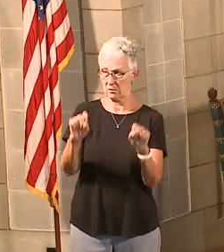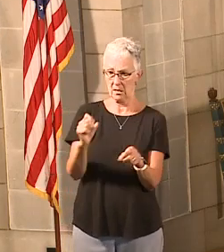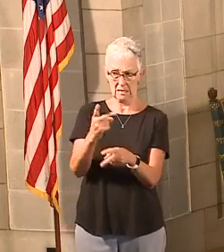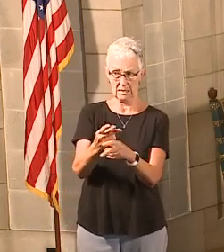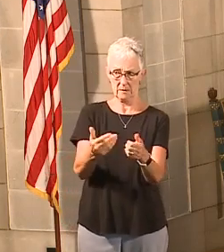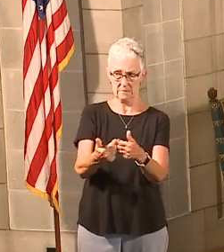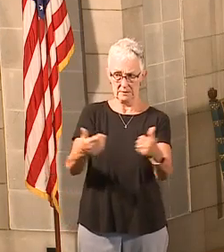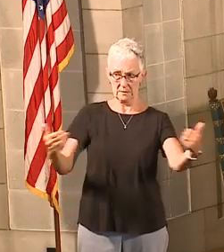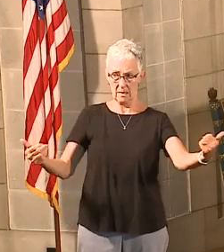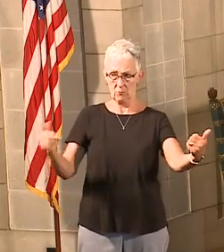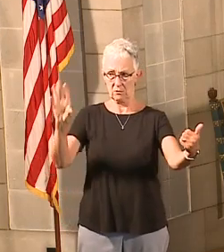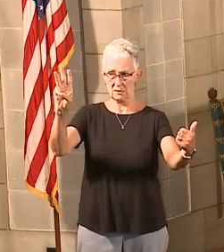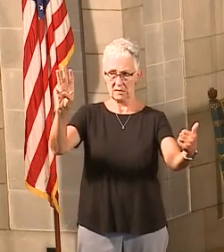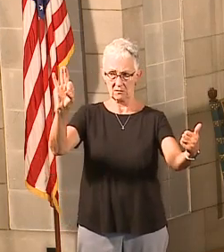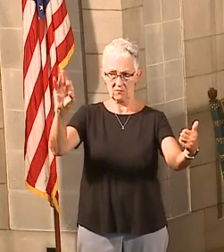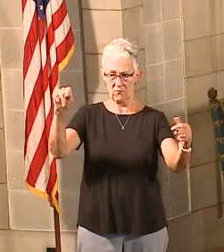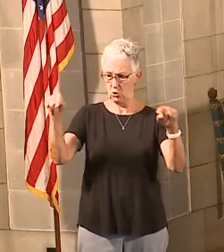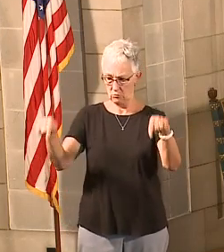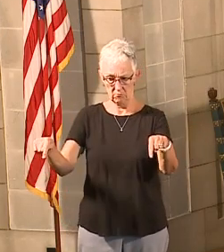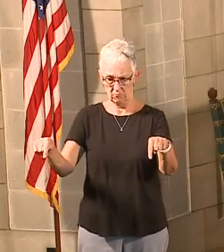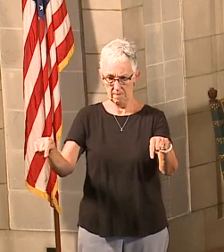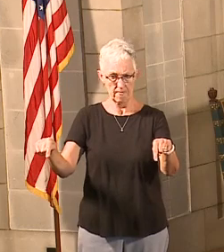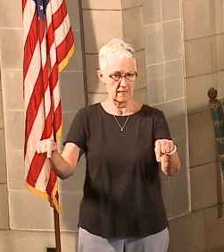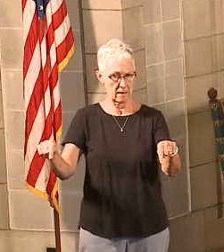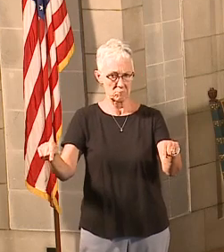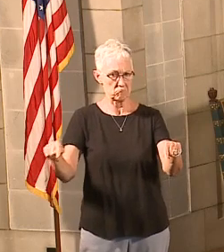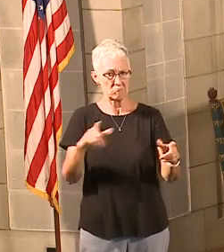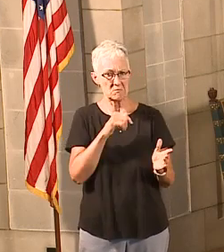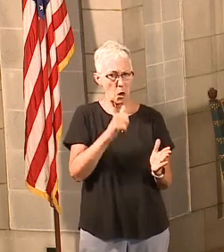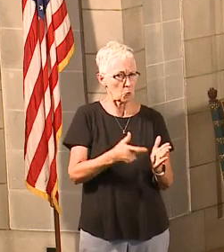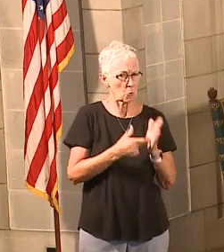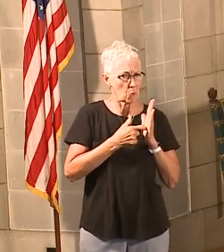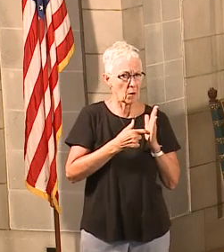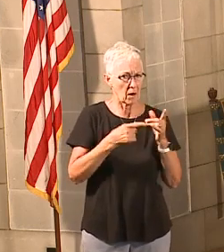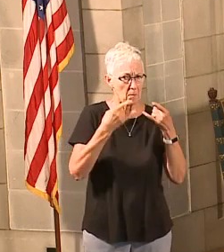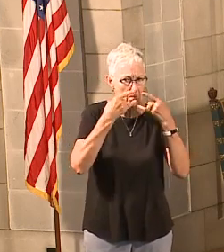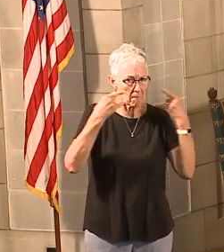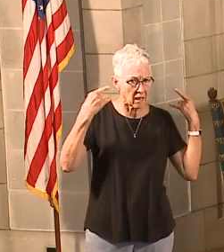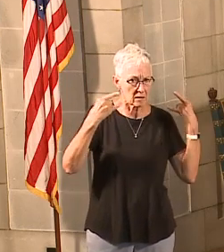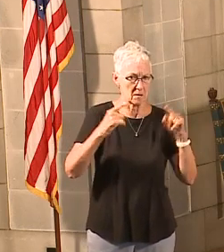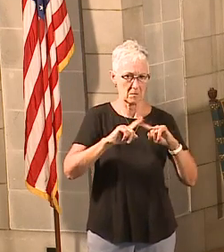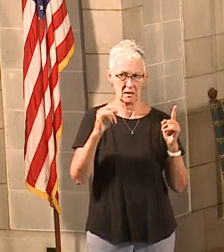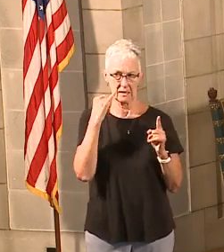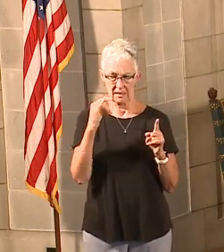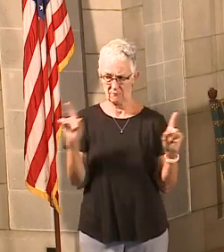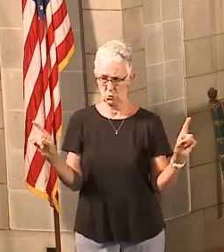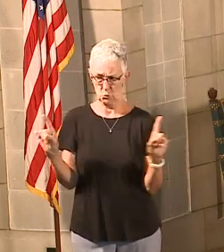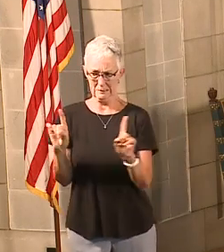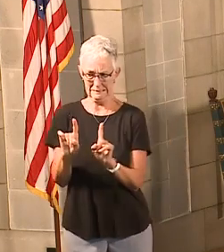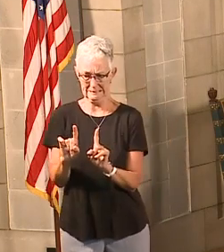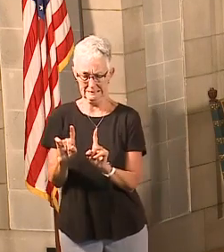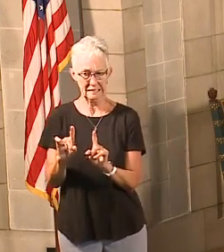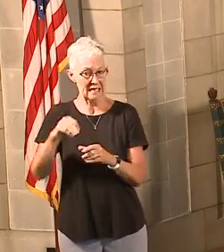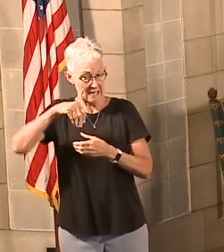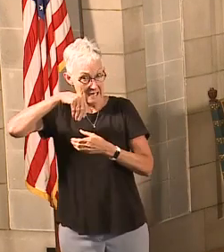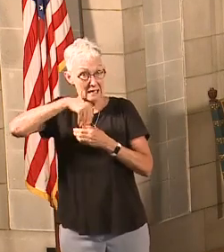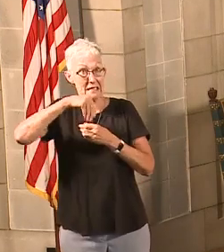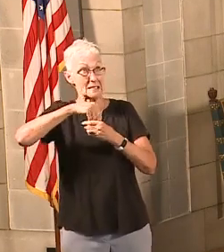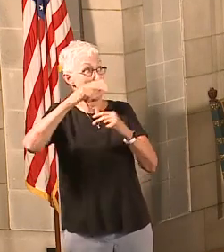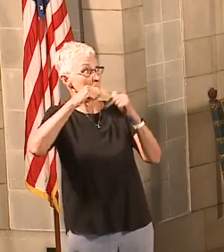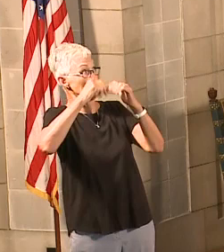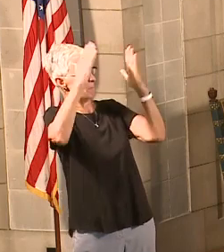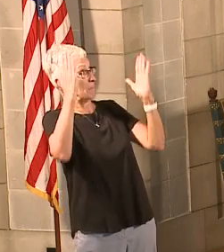mask. If you're going to be closer than 6 feet, that's a really good opportunity to be able to wear a mask, especially if you're going to be inside. So, Justin, it really depends